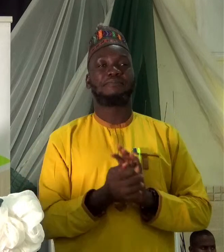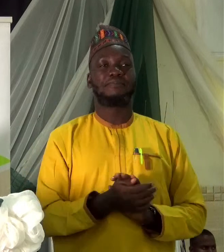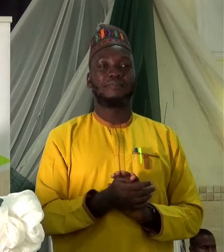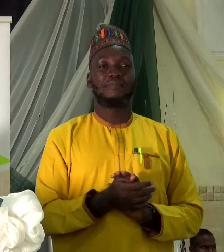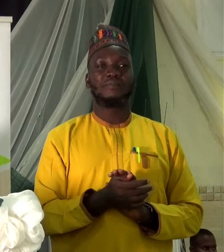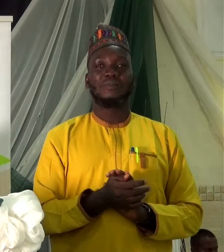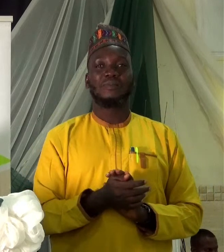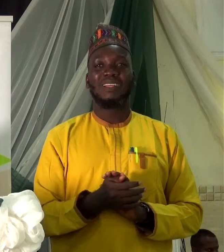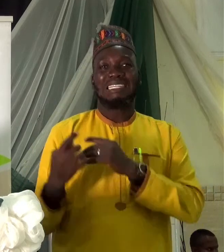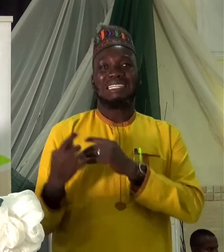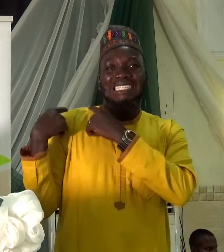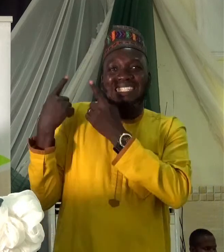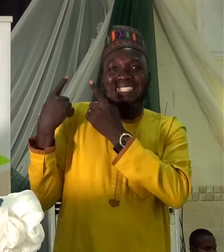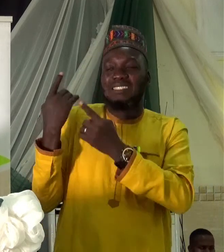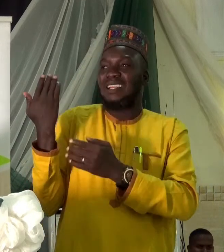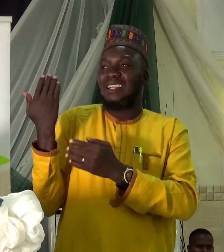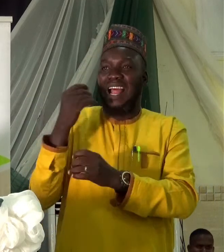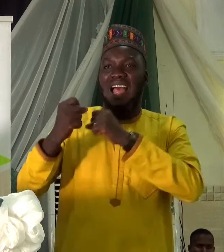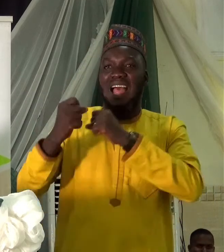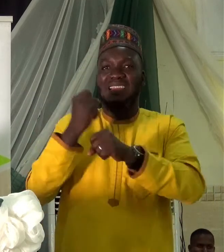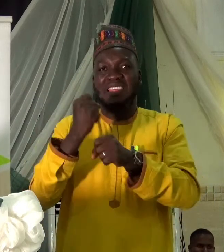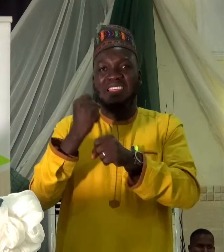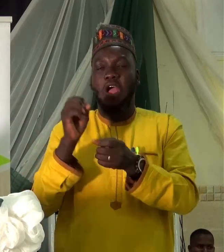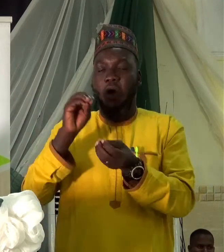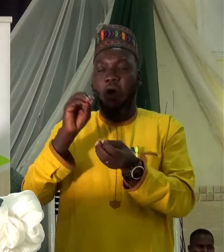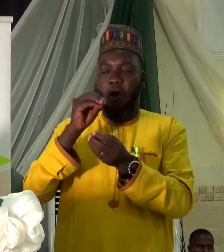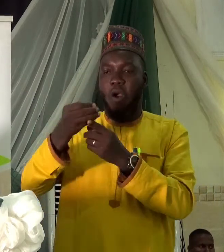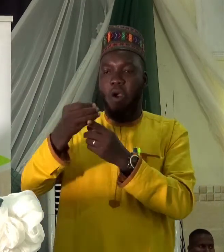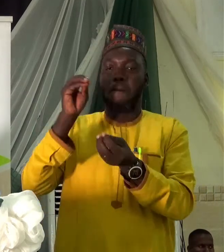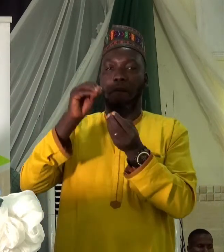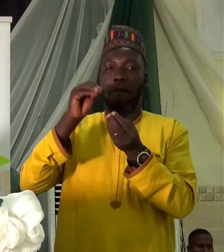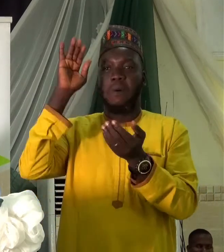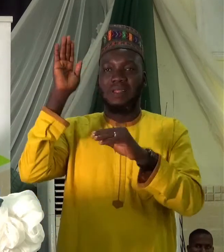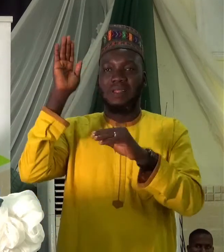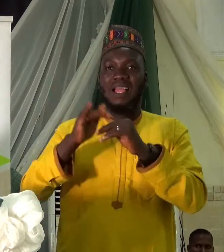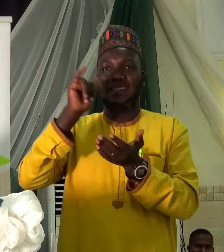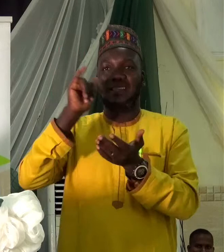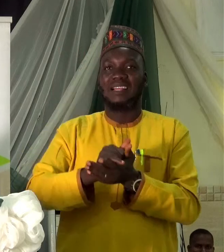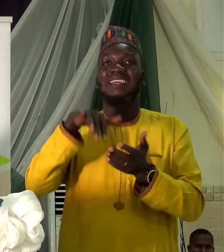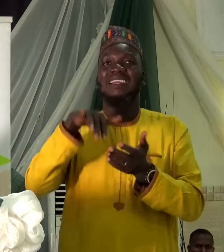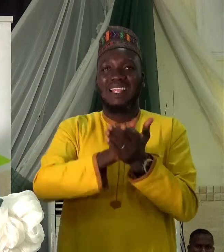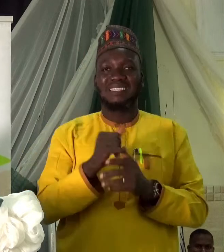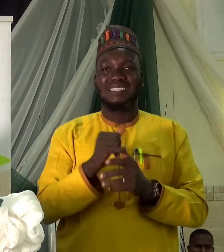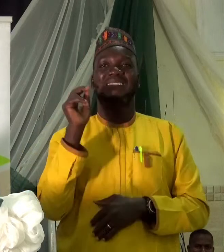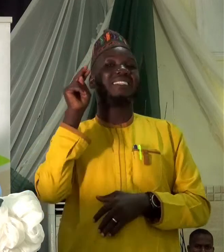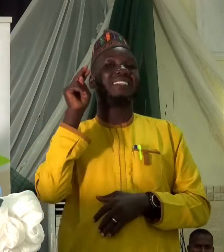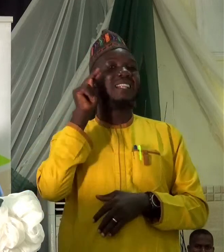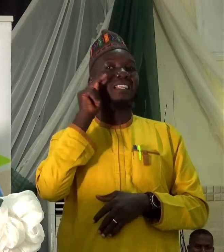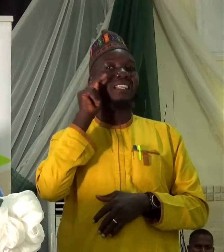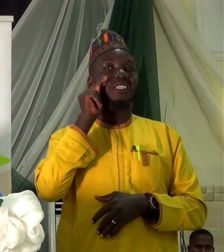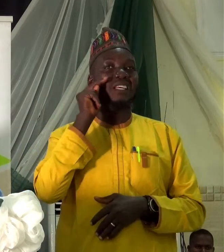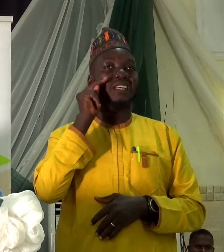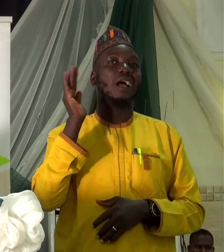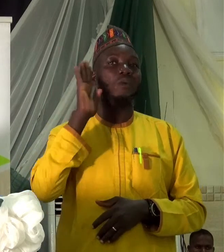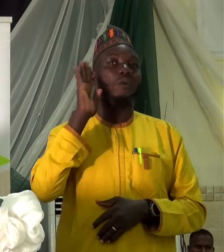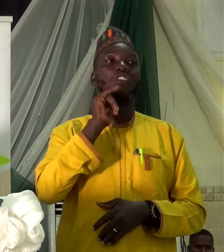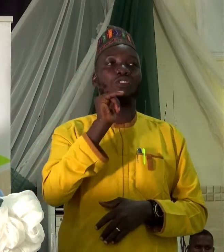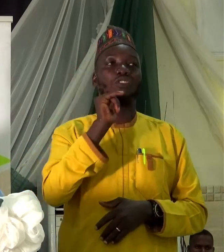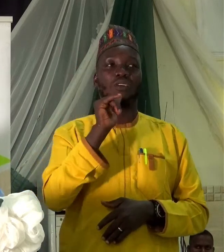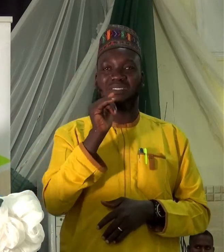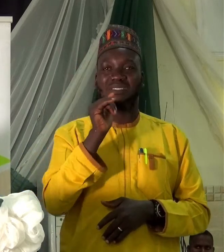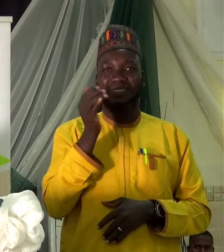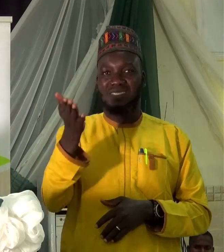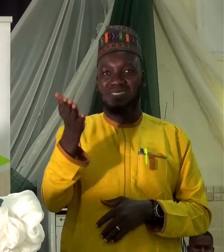Láti bí èsìn jù bẹ́ẹ̀ lọ tí wọ́n ń sọ pé Nàìjíríà ò ní sí mọ́bẹ̀lẹ̀